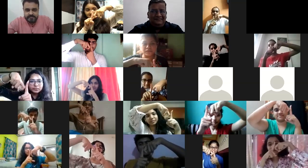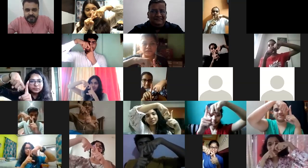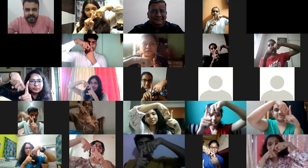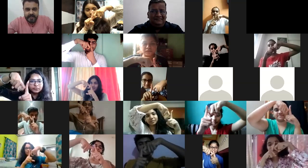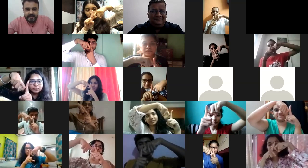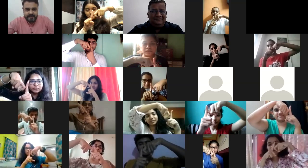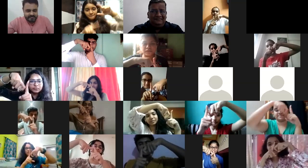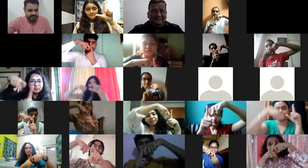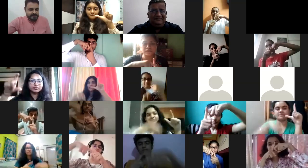L.